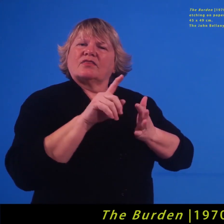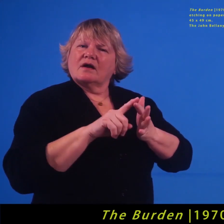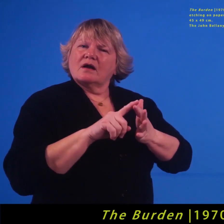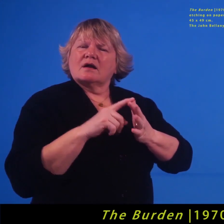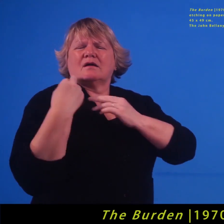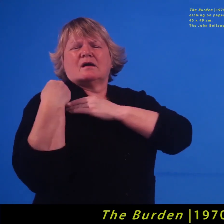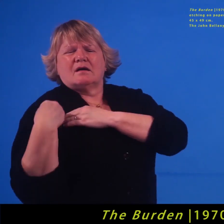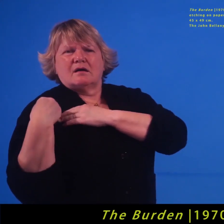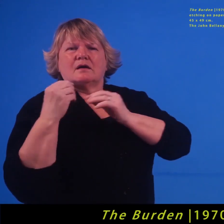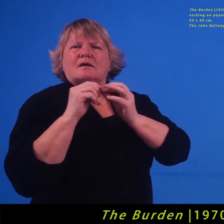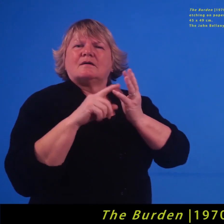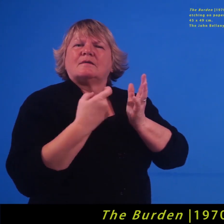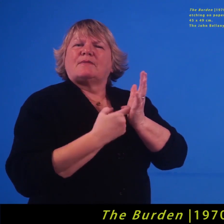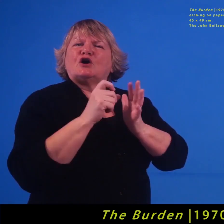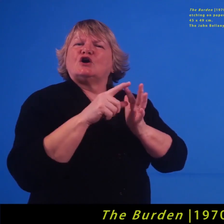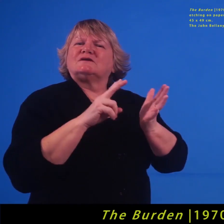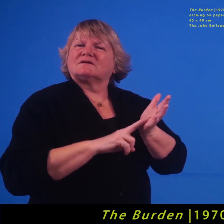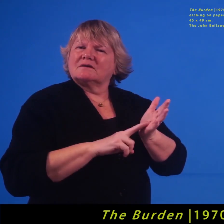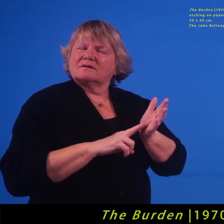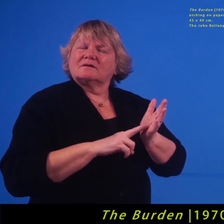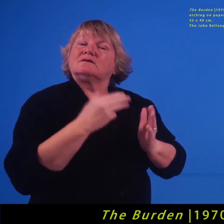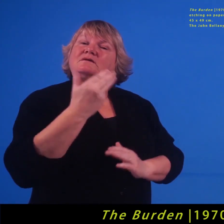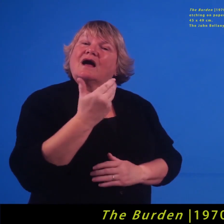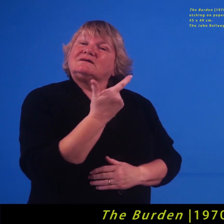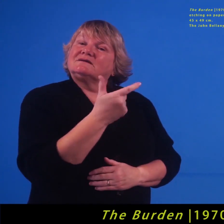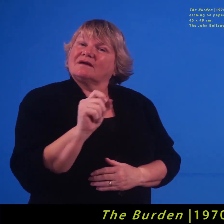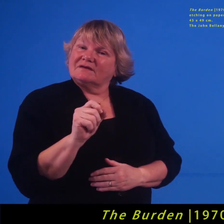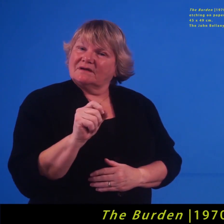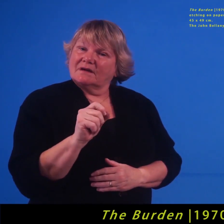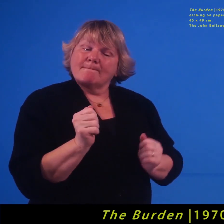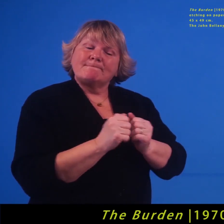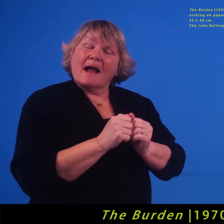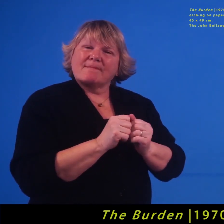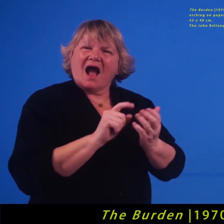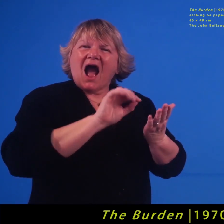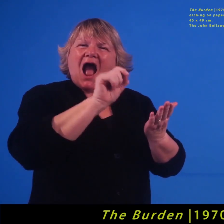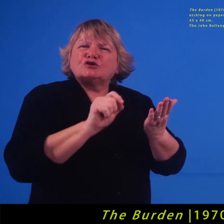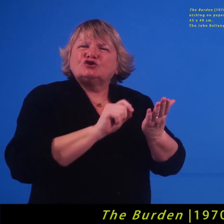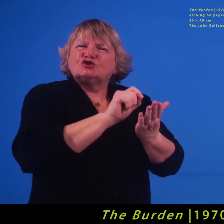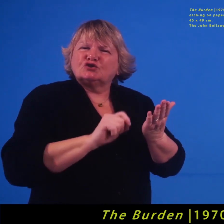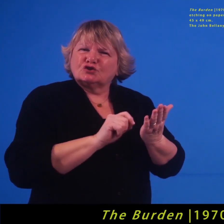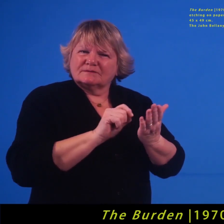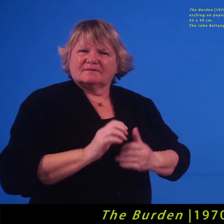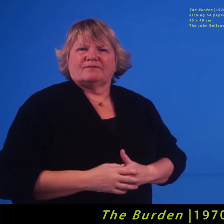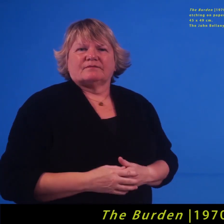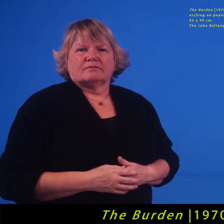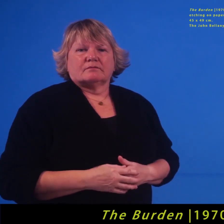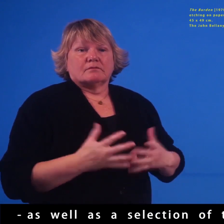The Burden, 1970, Etching on Paper,